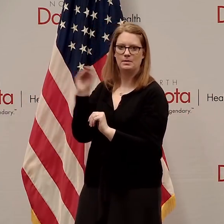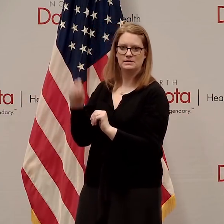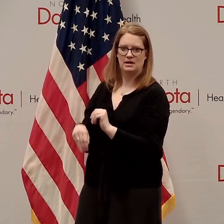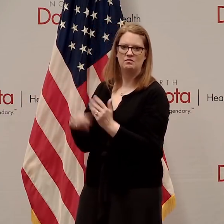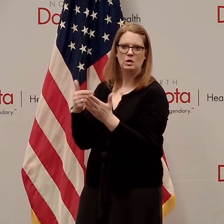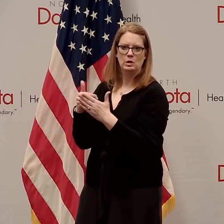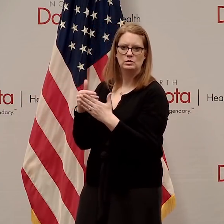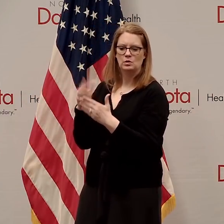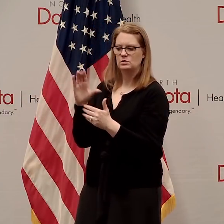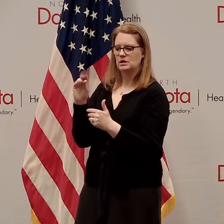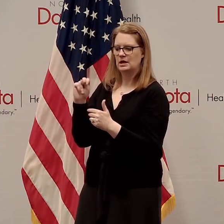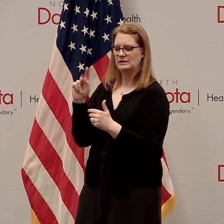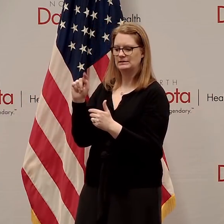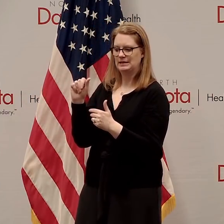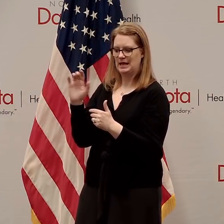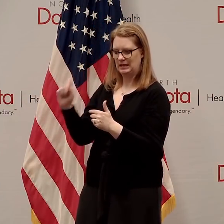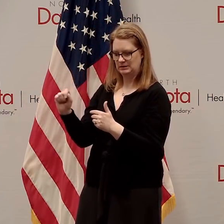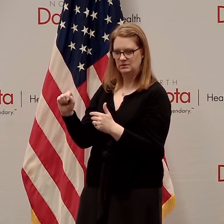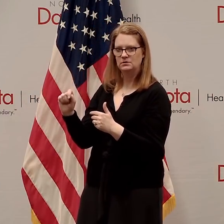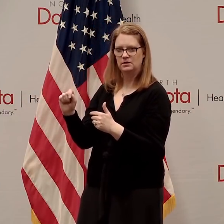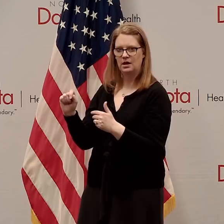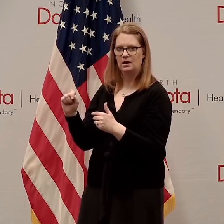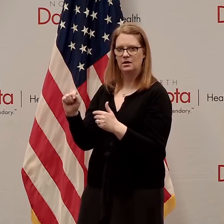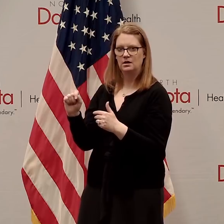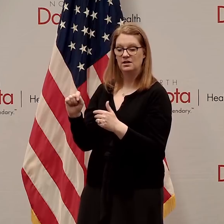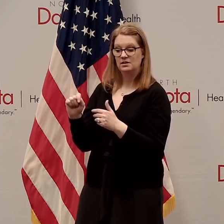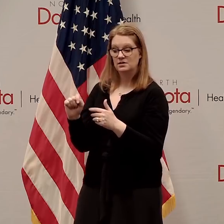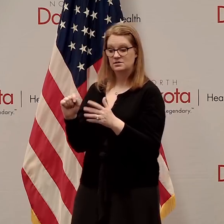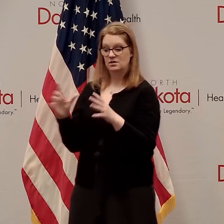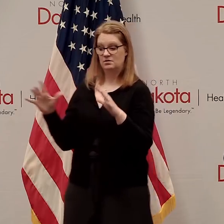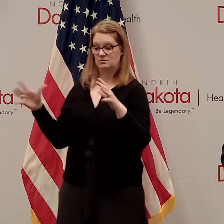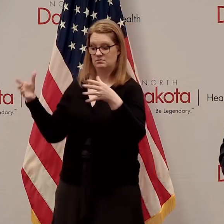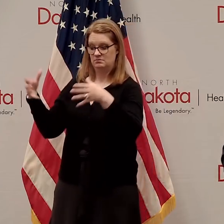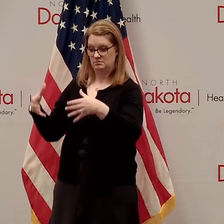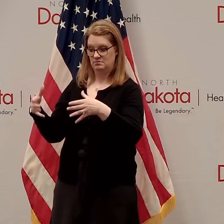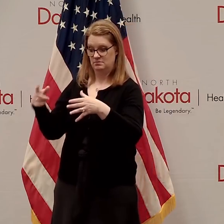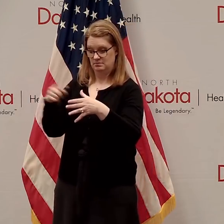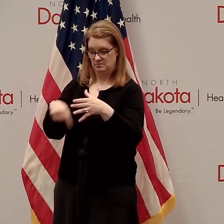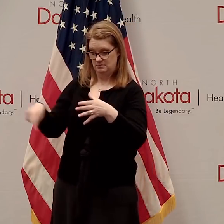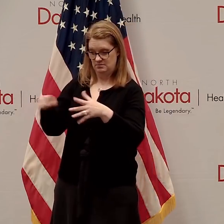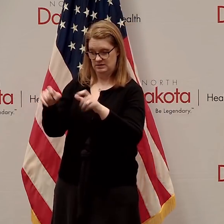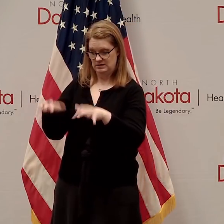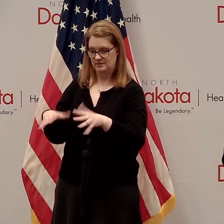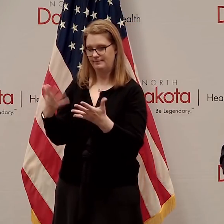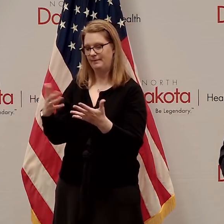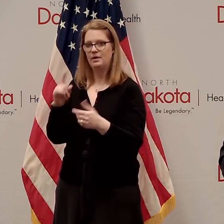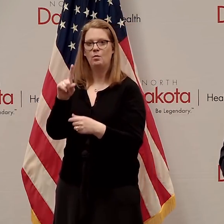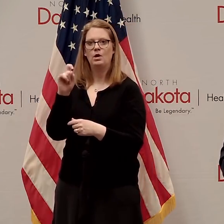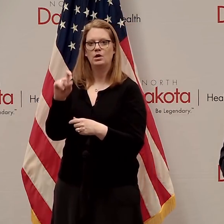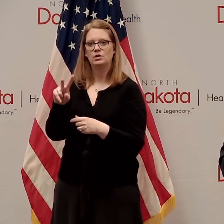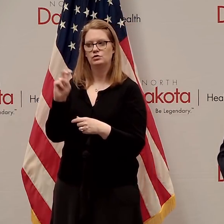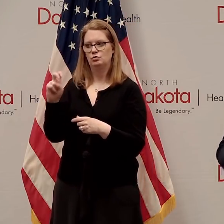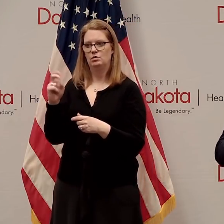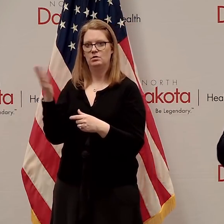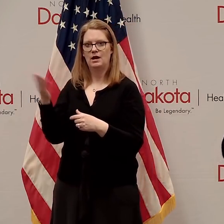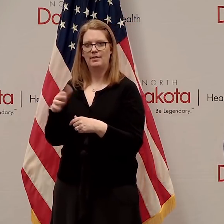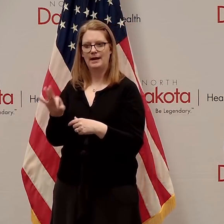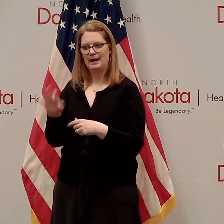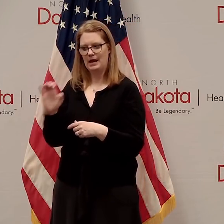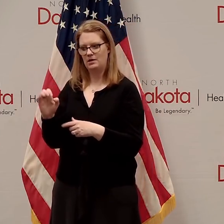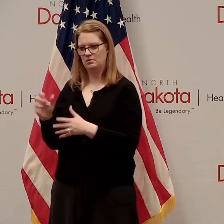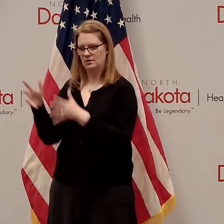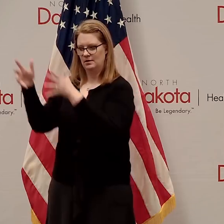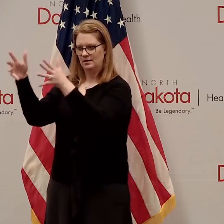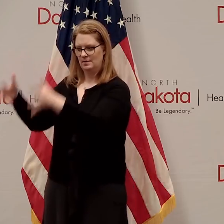close contact. Then we'll take a sample of the remaining, say if that tests 100 or 200 of the 900, the